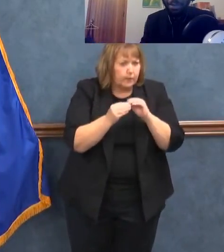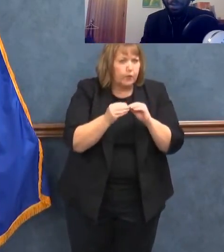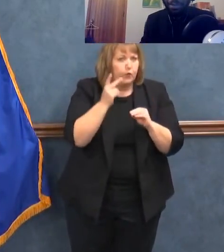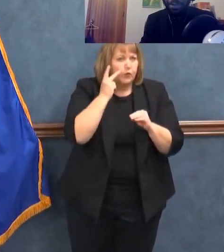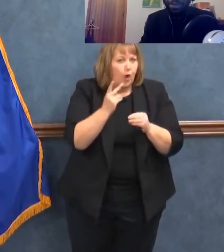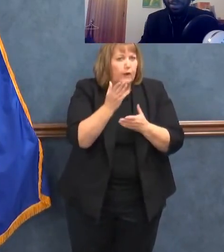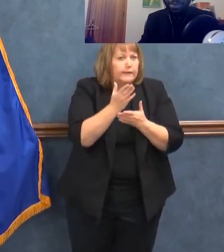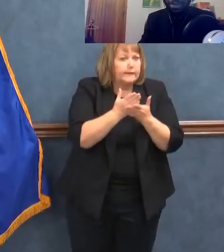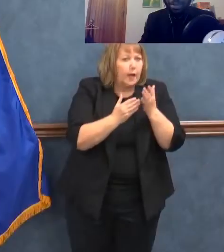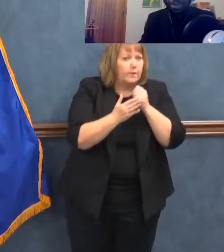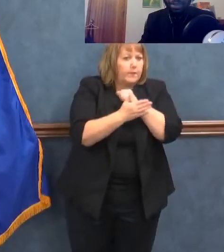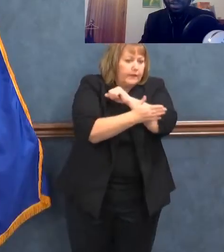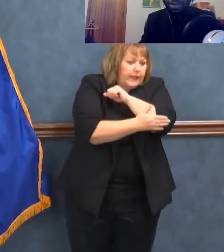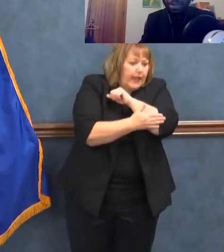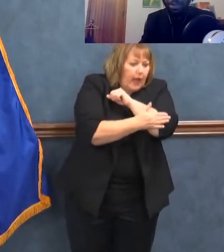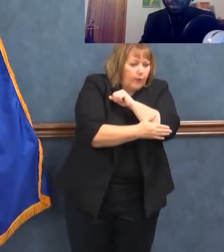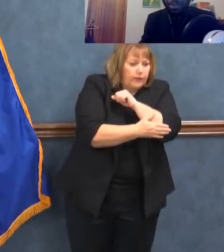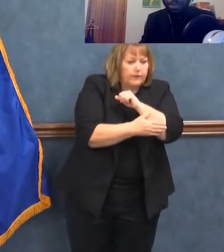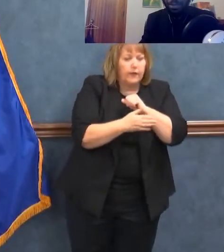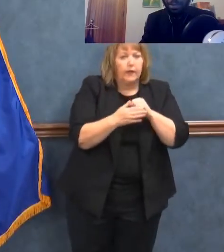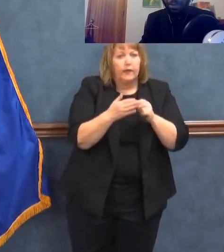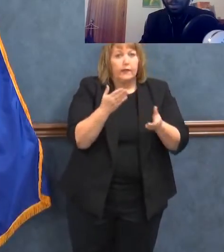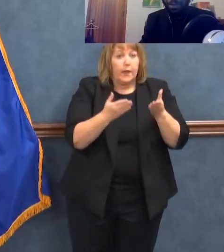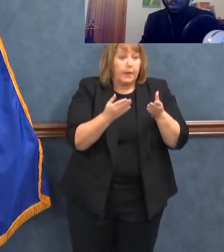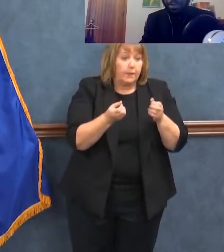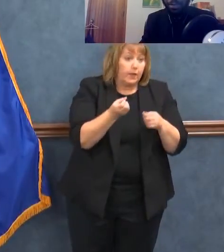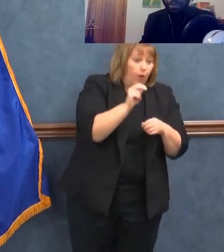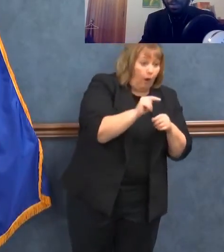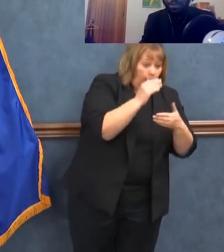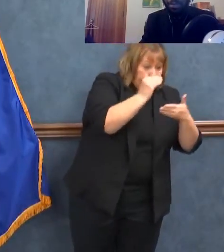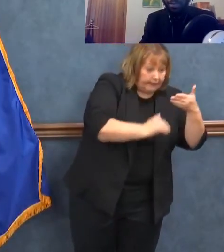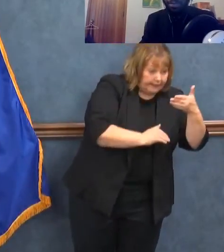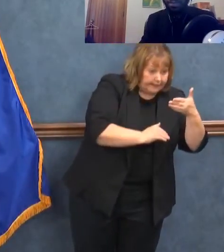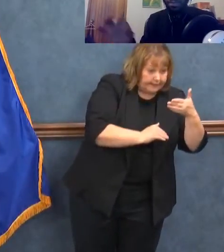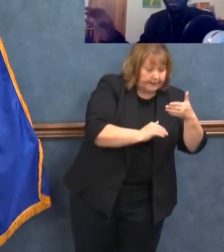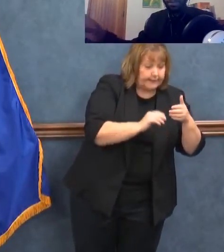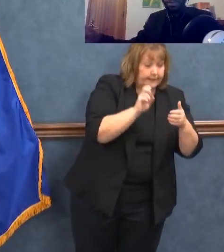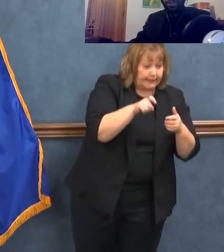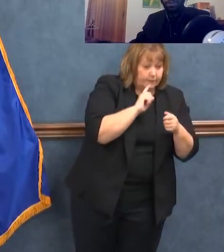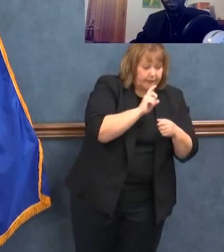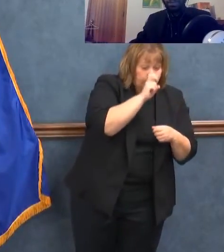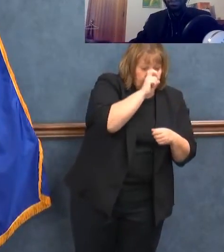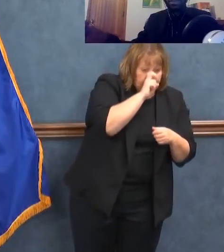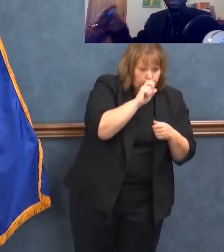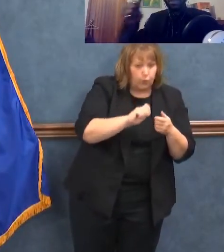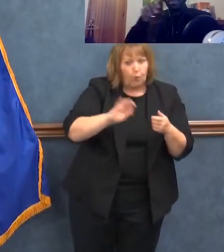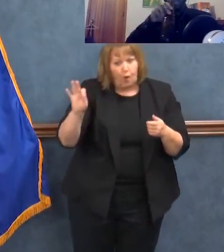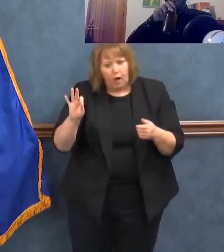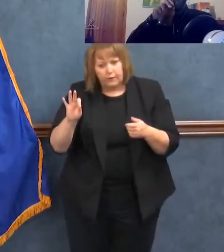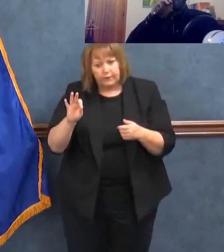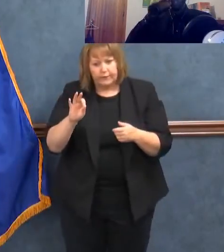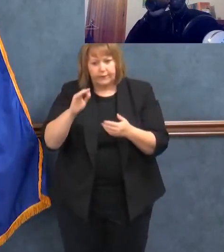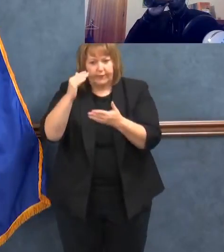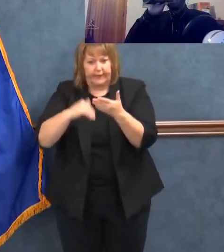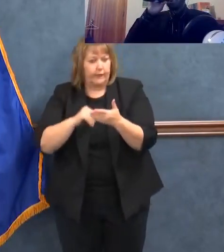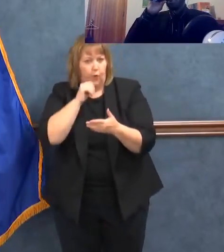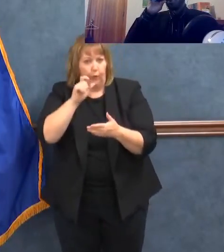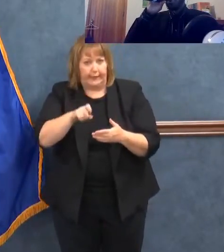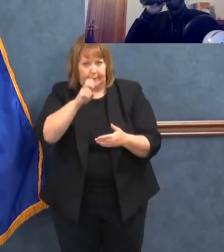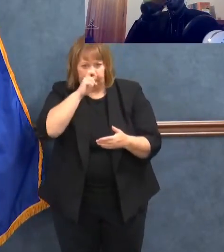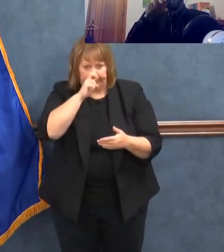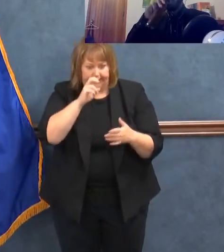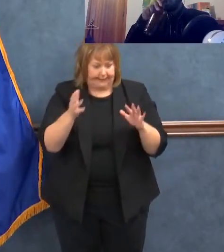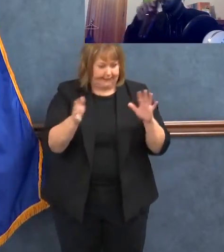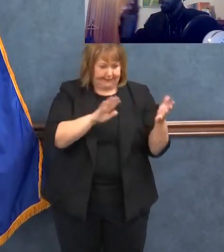smaller counties frequently move on and off the list by meeting 2 or more of those criteria, and